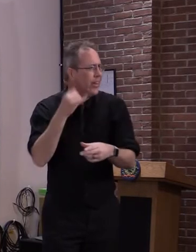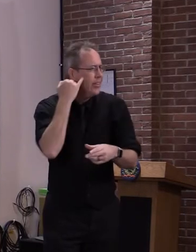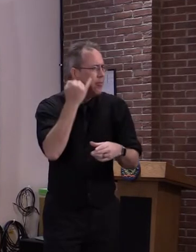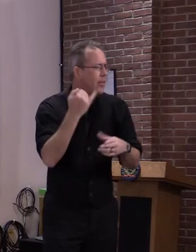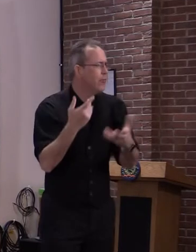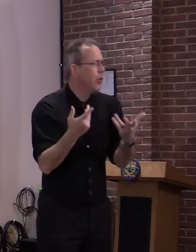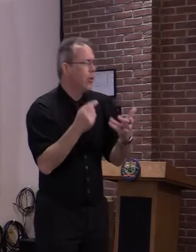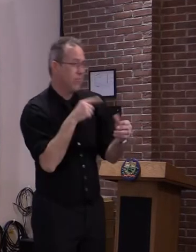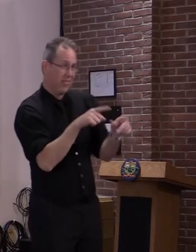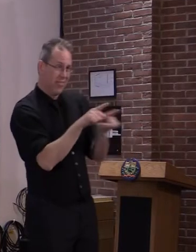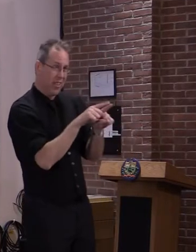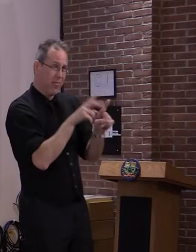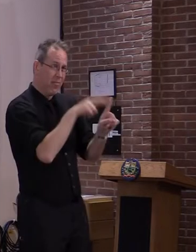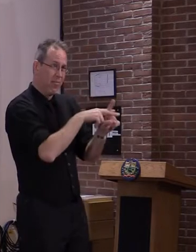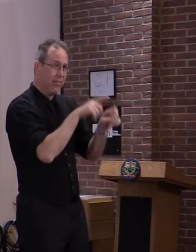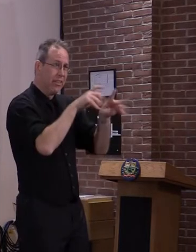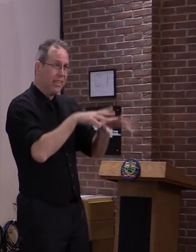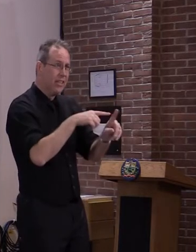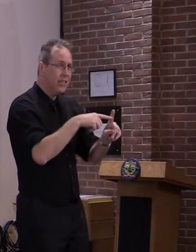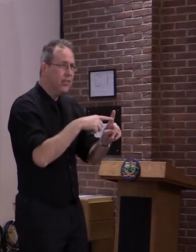federal government has just